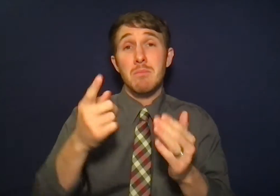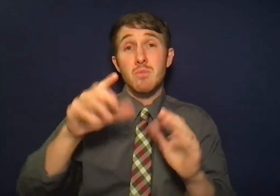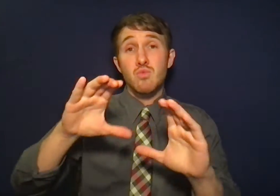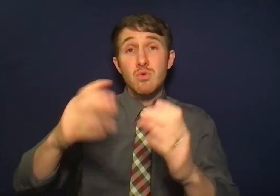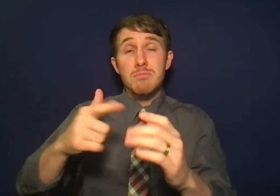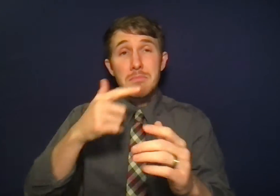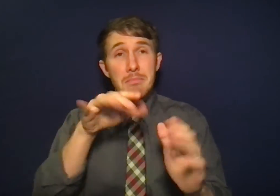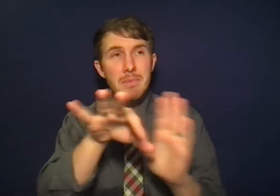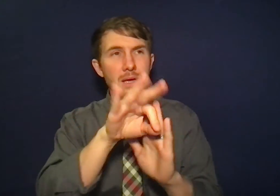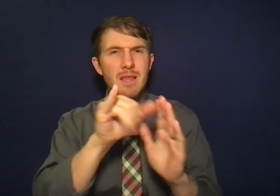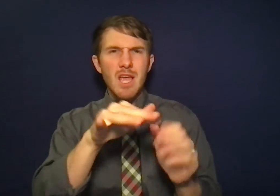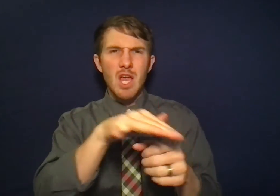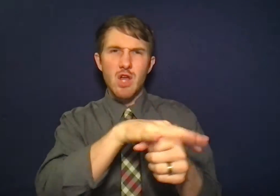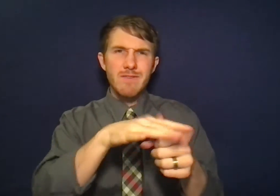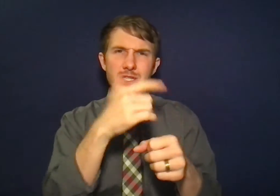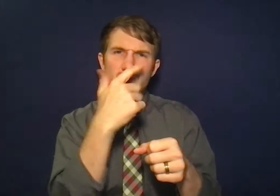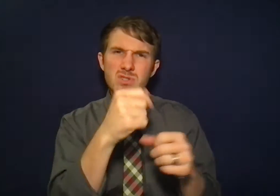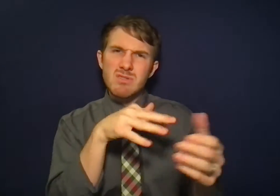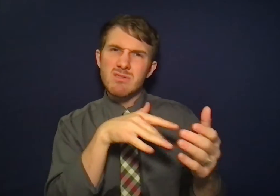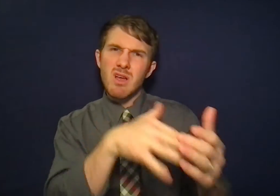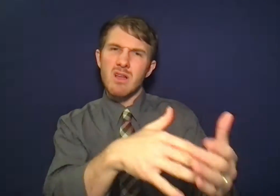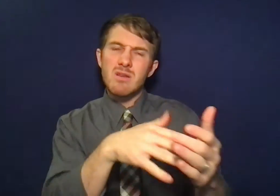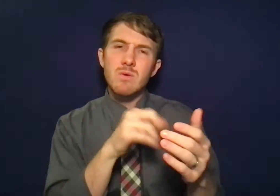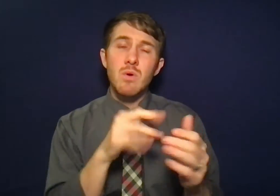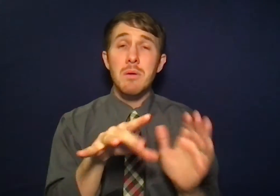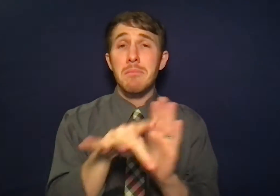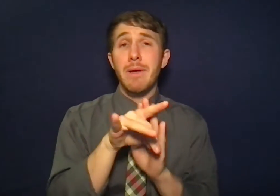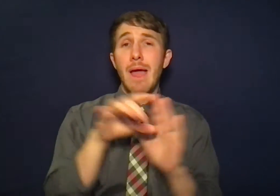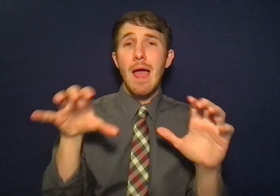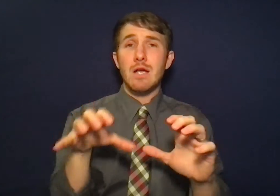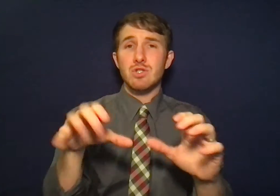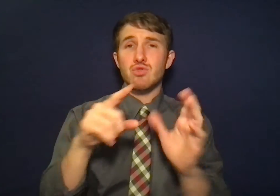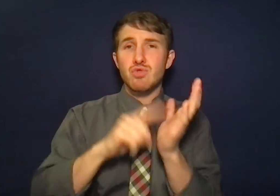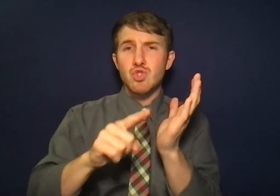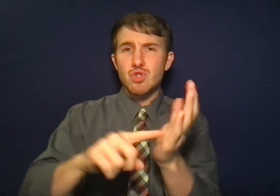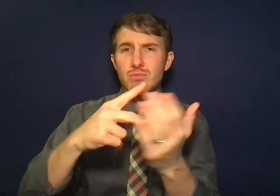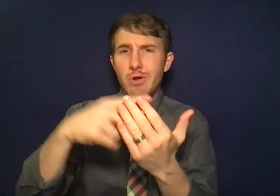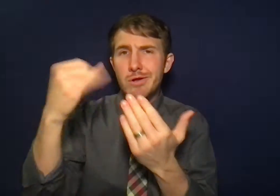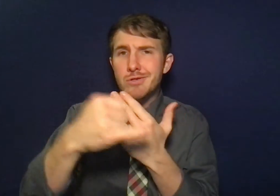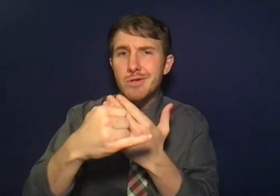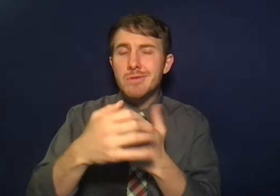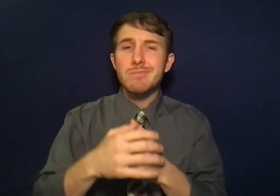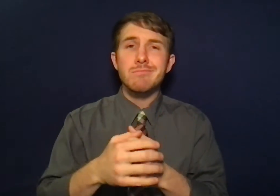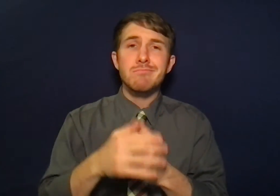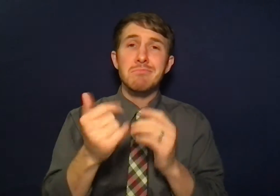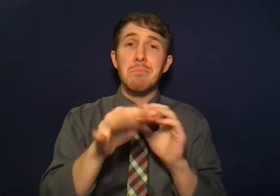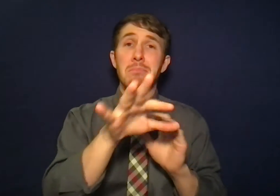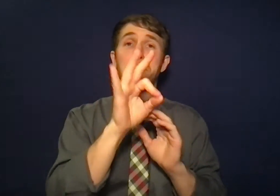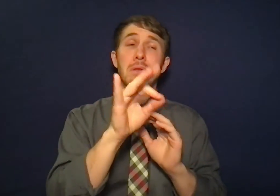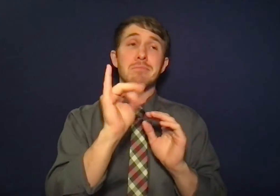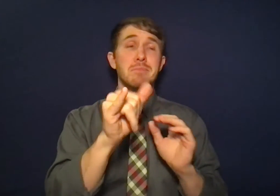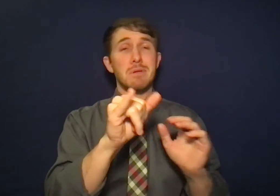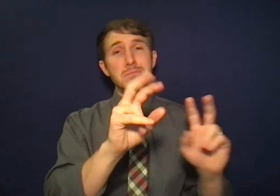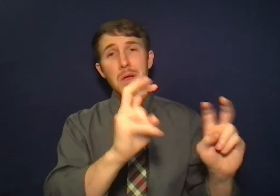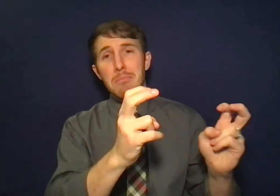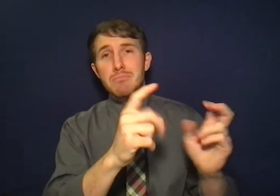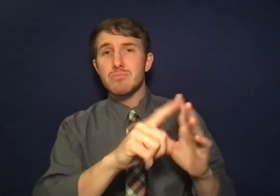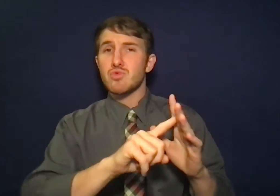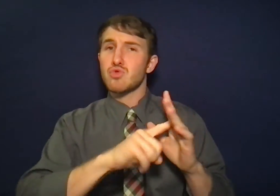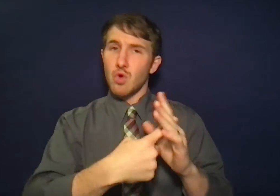Your group might pick an area of interest to study, or select an action research project. You might select an area to